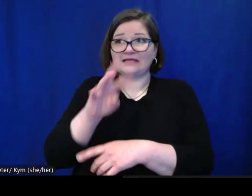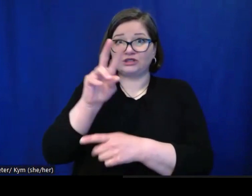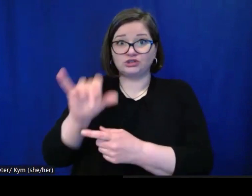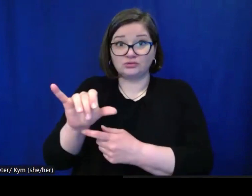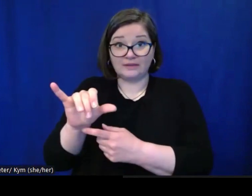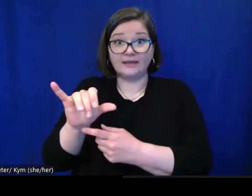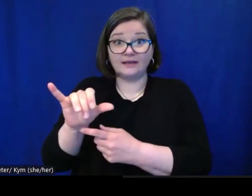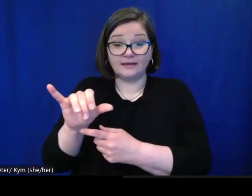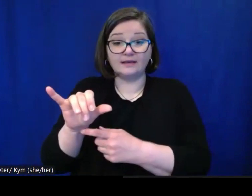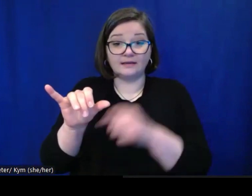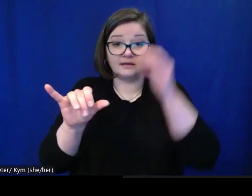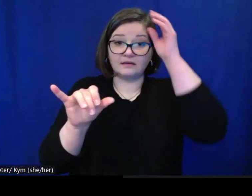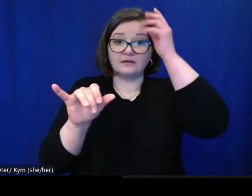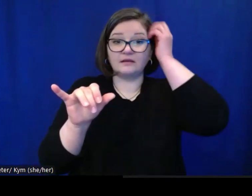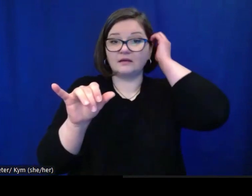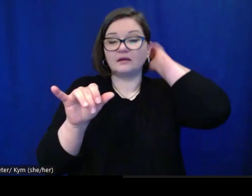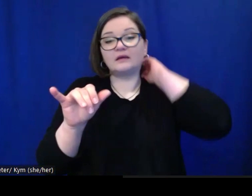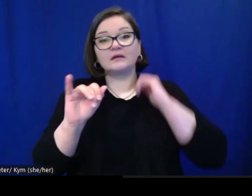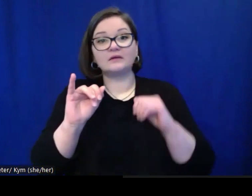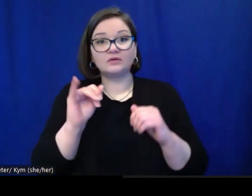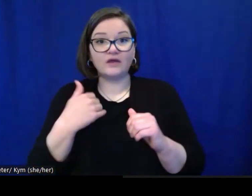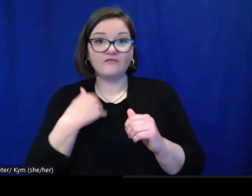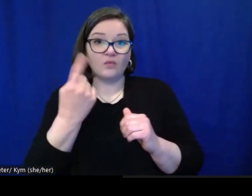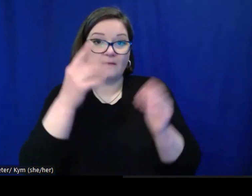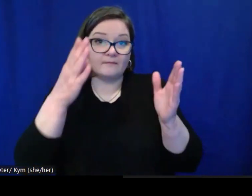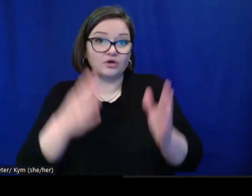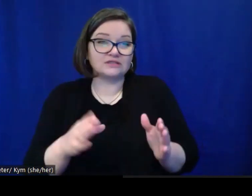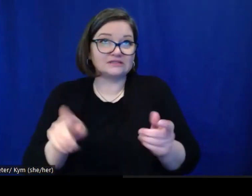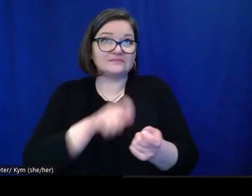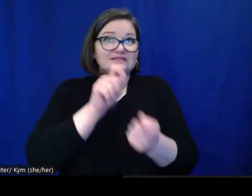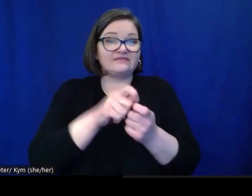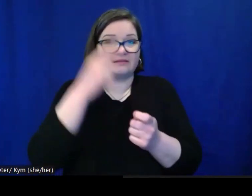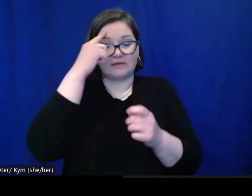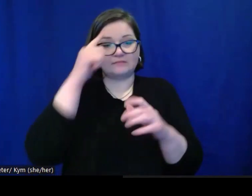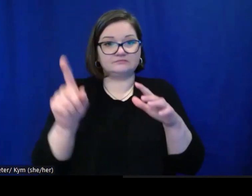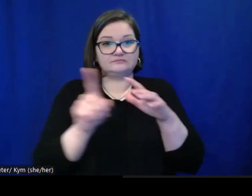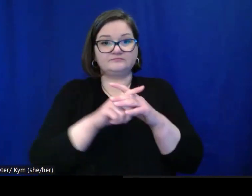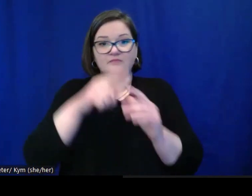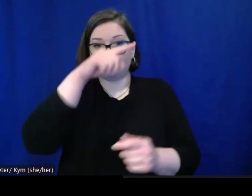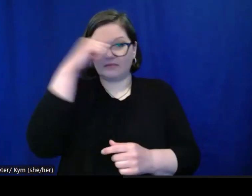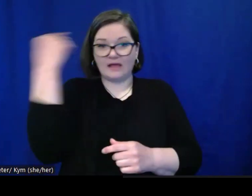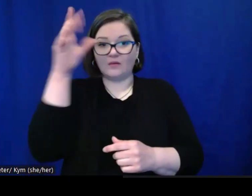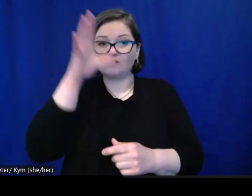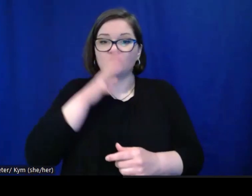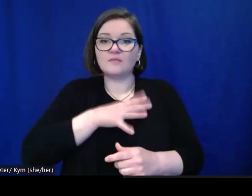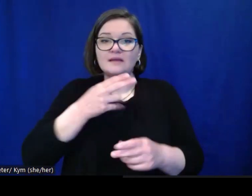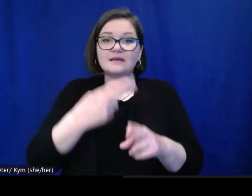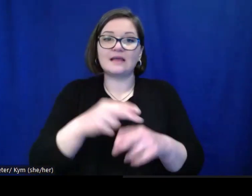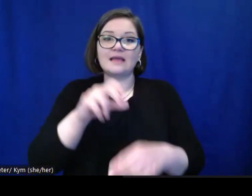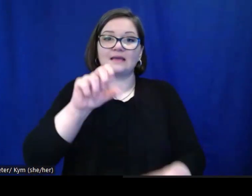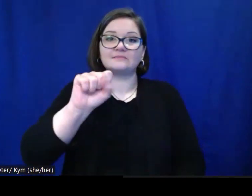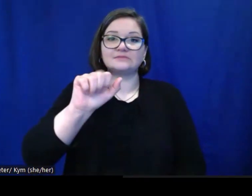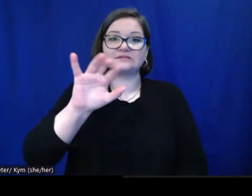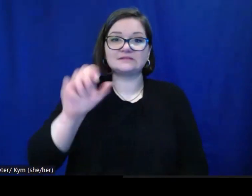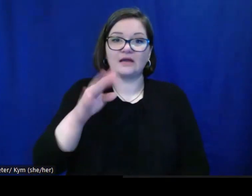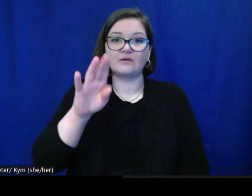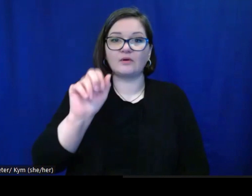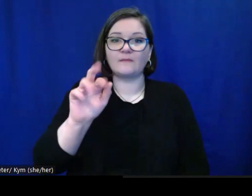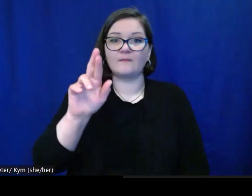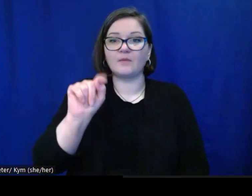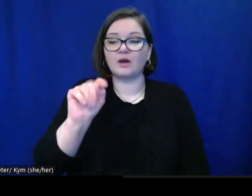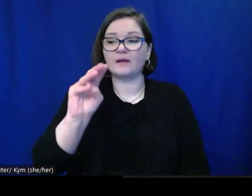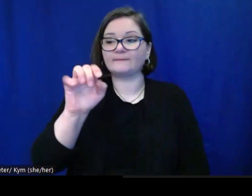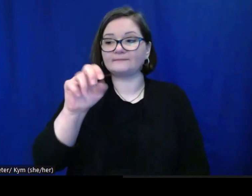when there's one person specifically that comes to mind, a Black woman named Sarah Bartman, who was stolen from Africa, and she was put